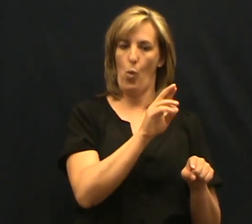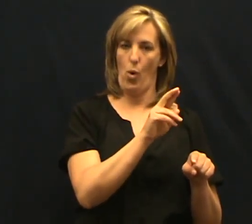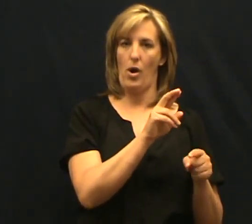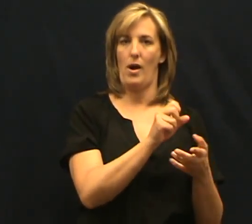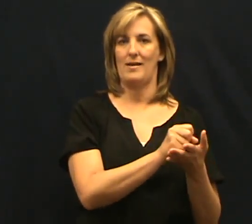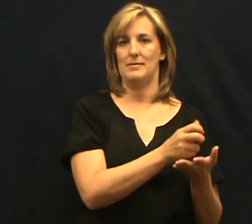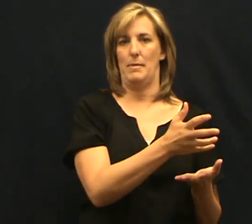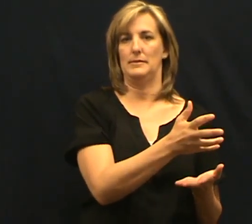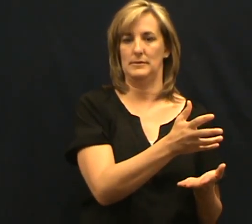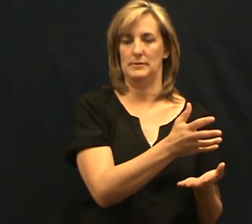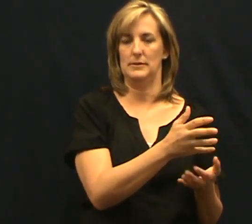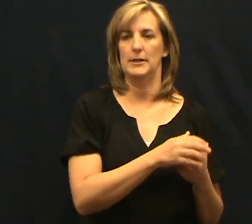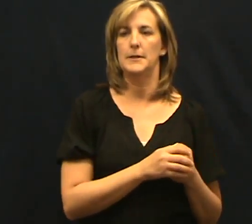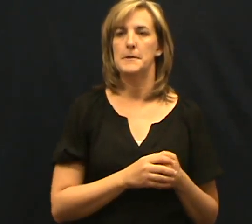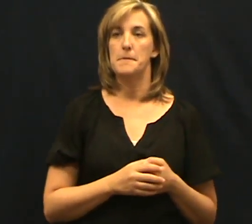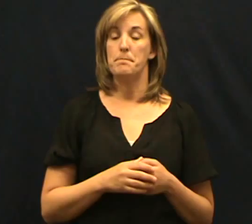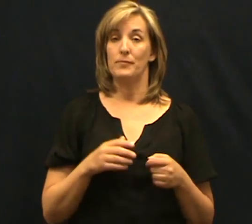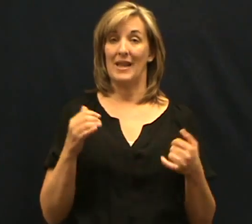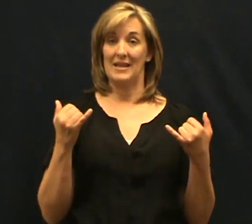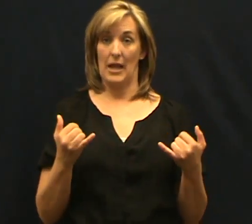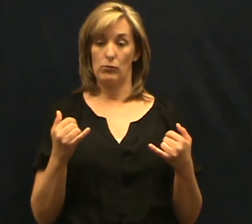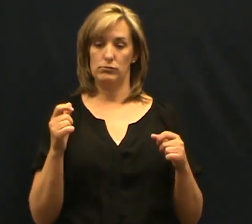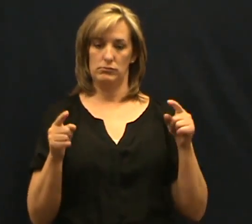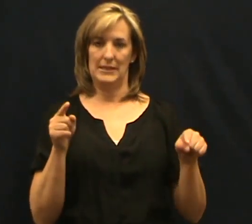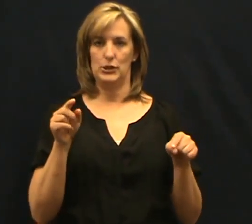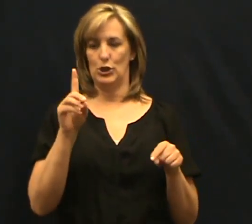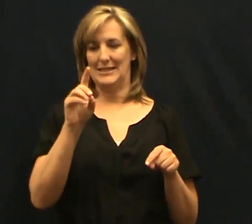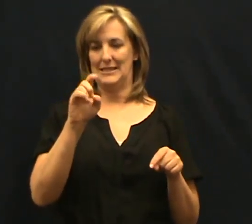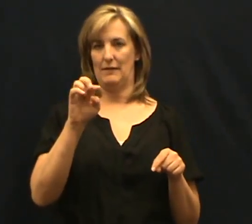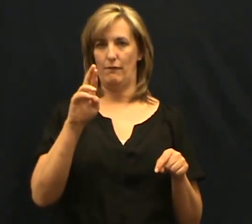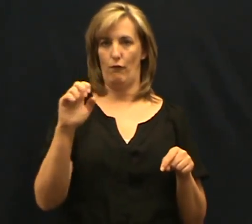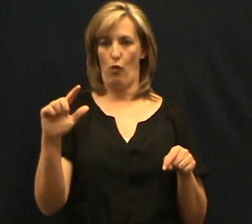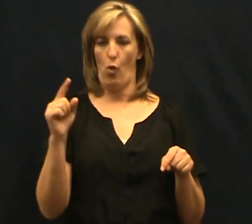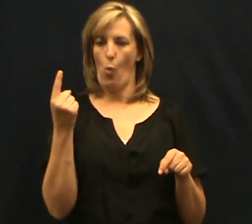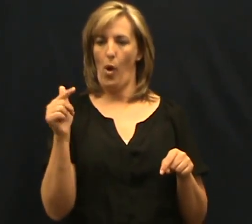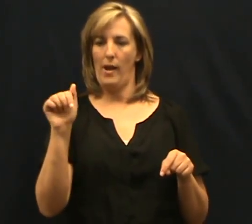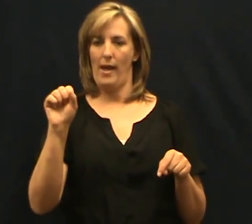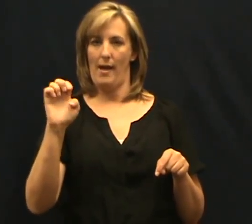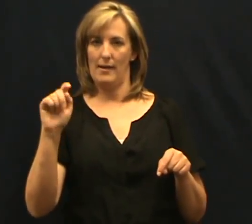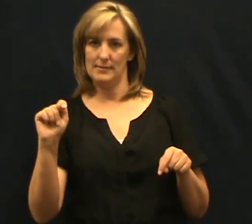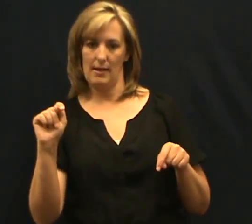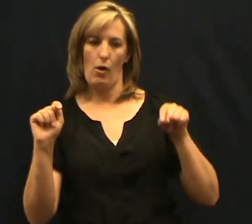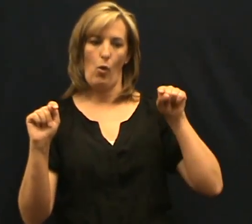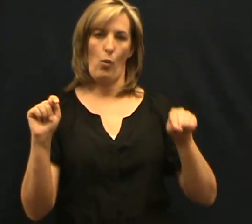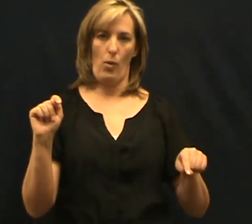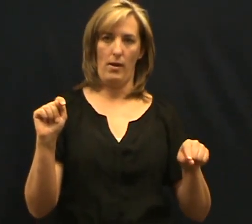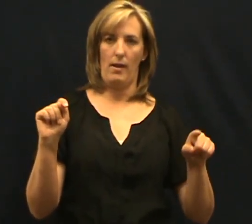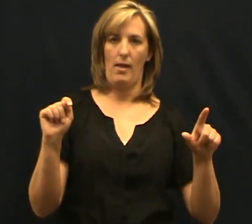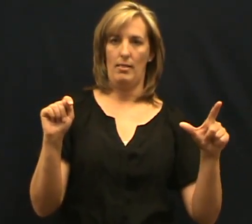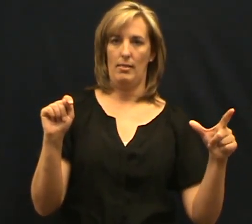one asset and one expense account, or one liability and one revenue account. Now that's a good way to remember these